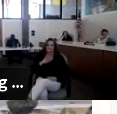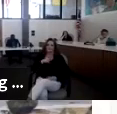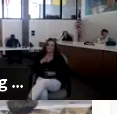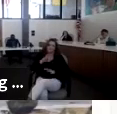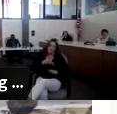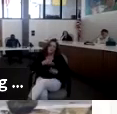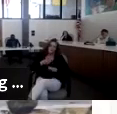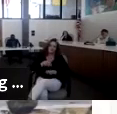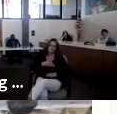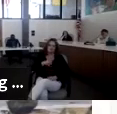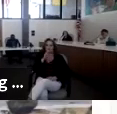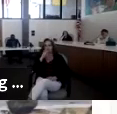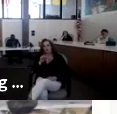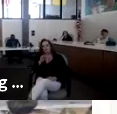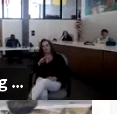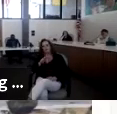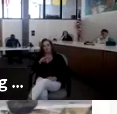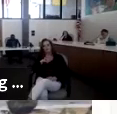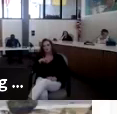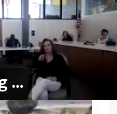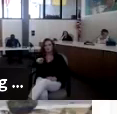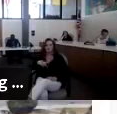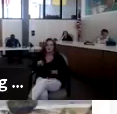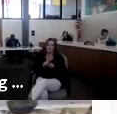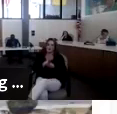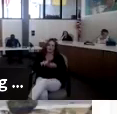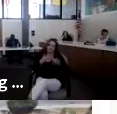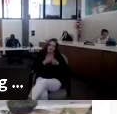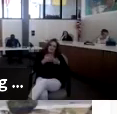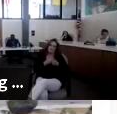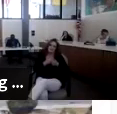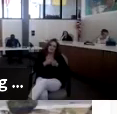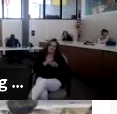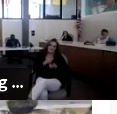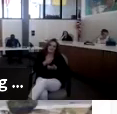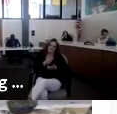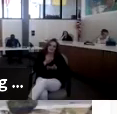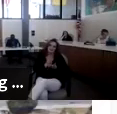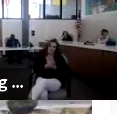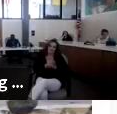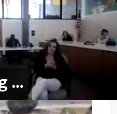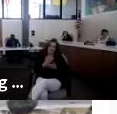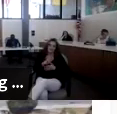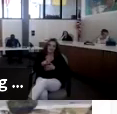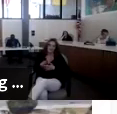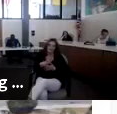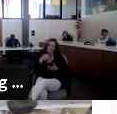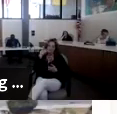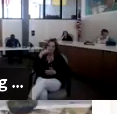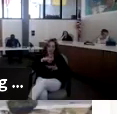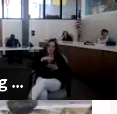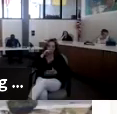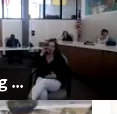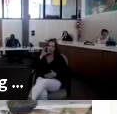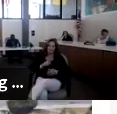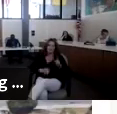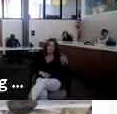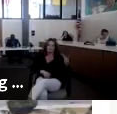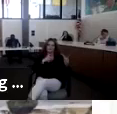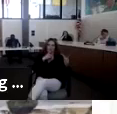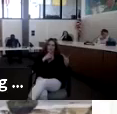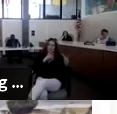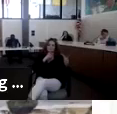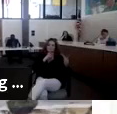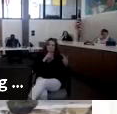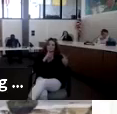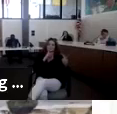tours, and it's meant to be a main stop for students on campus. So this is the view looking north, an aerial view, obviously,